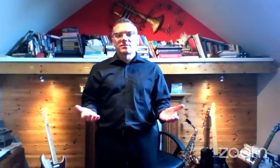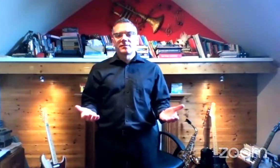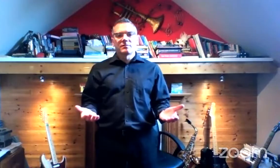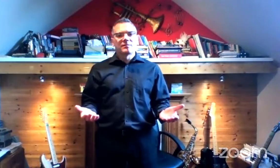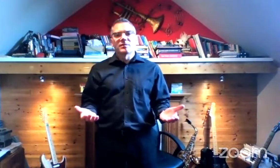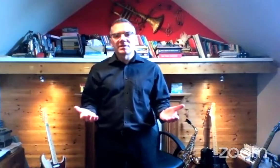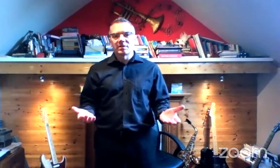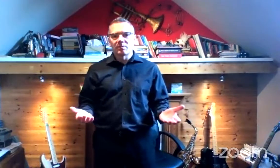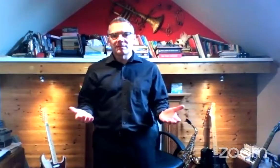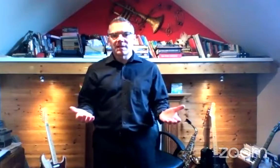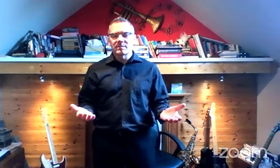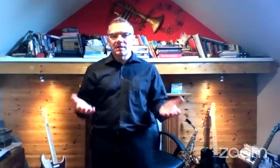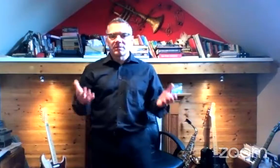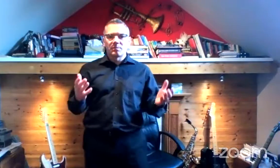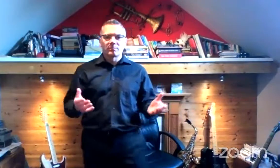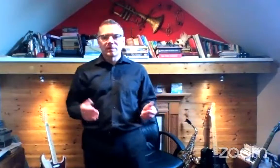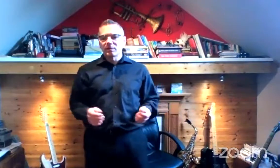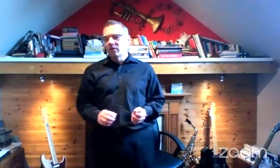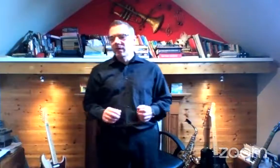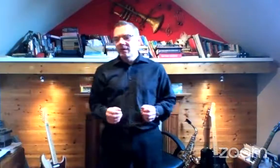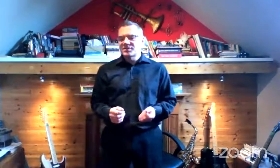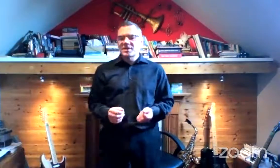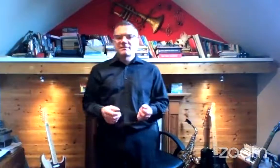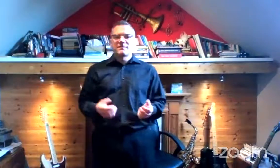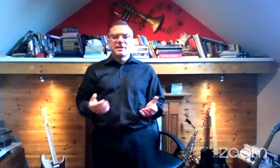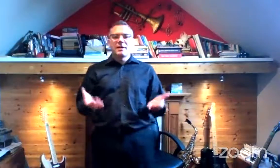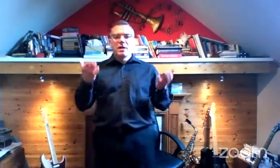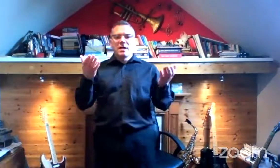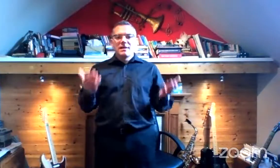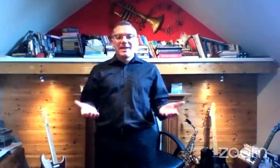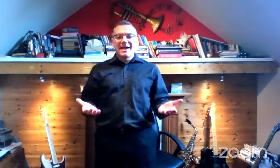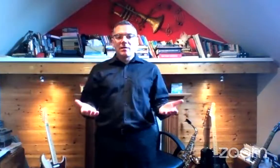front of you. We've done this a number of times now. You probably know the sign for now. Now,